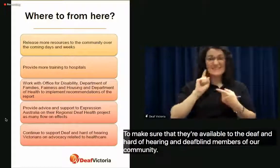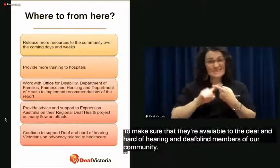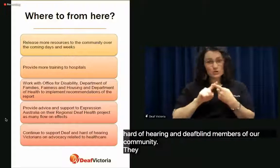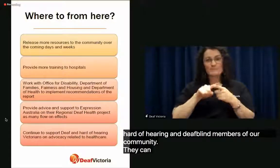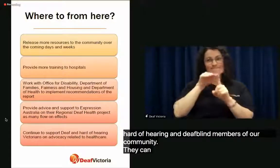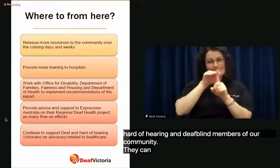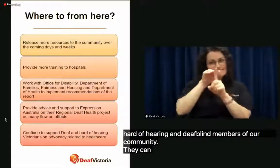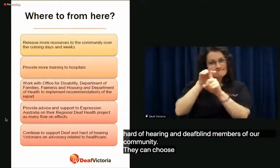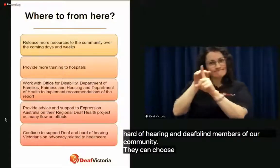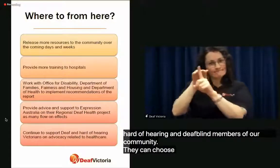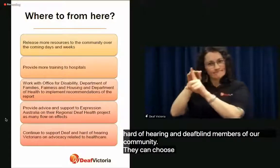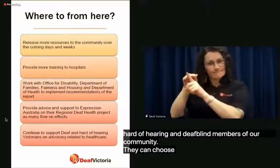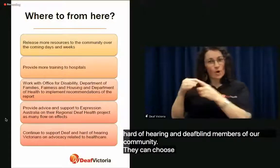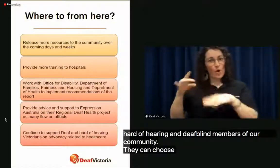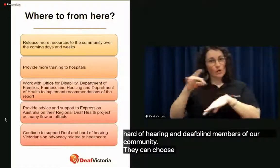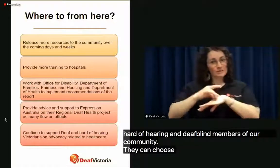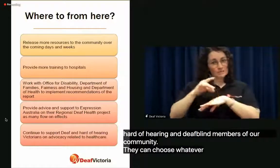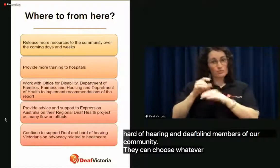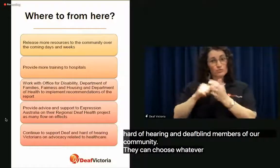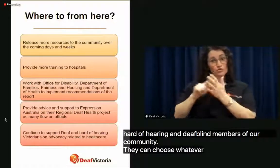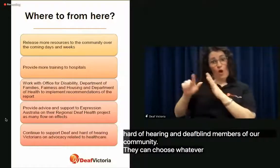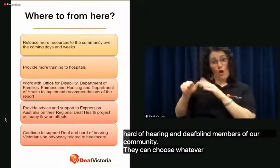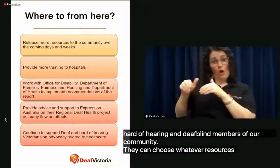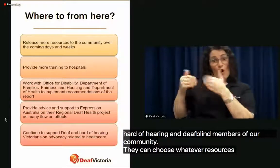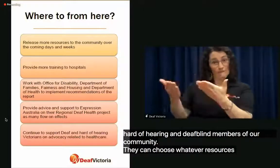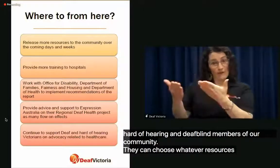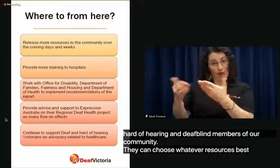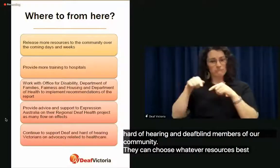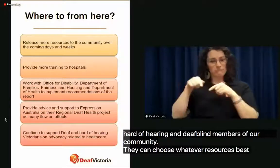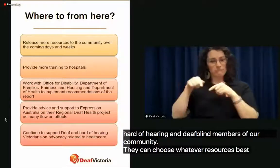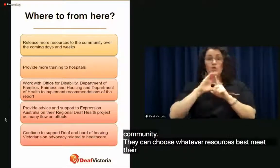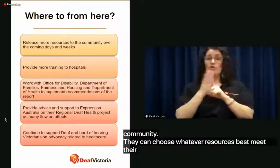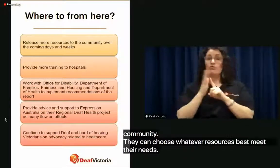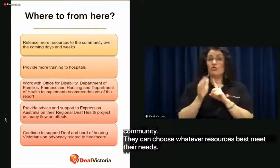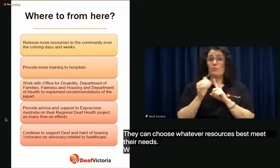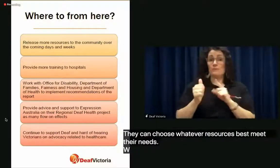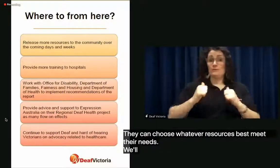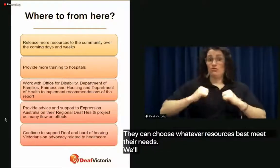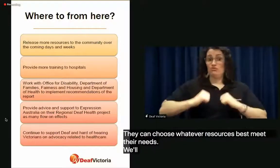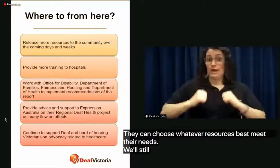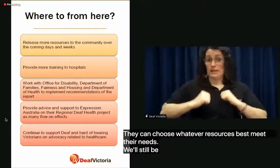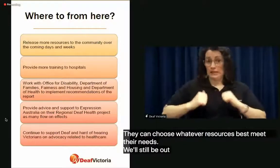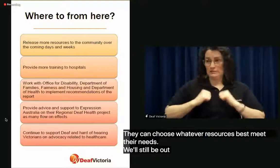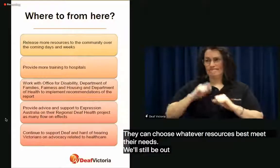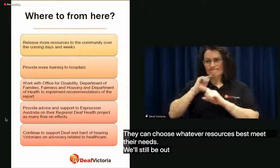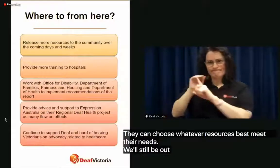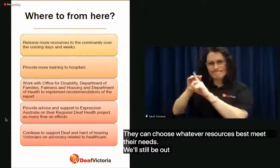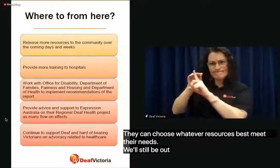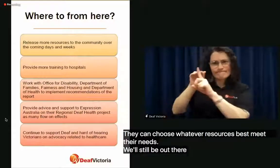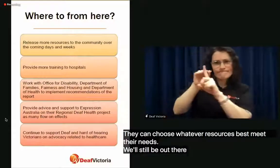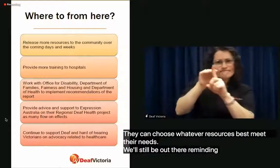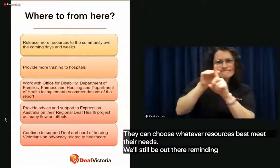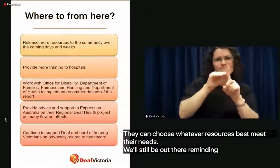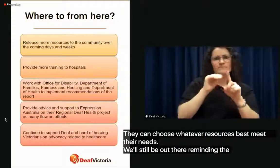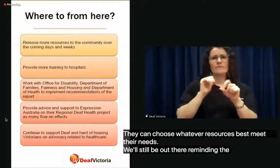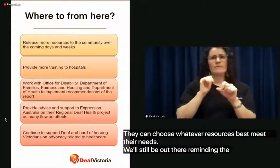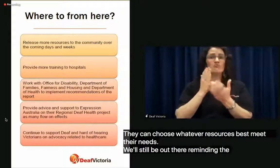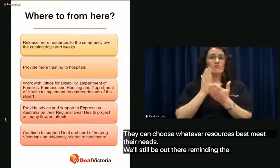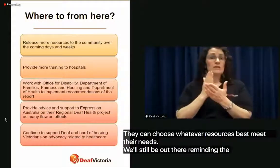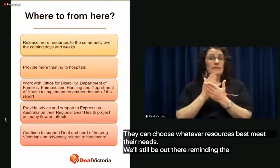needs. We'll still be out there reminding the hospital to ensure that the cultural competency training which is offered is